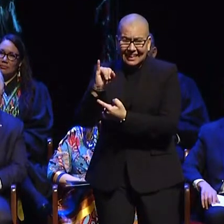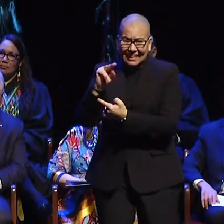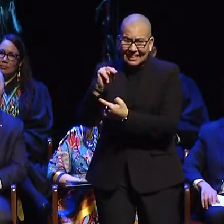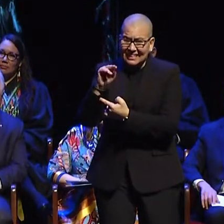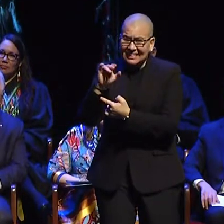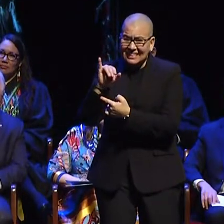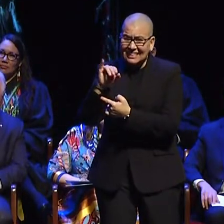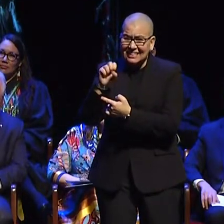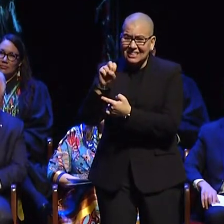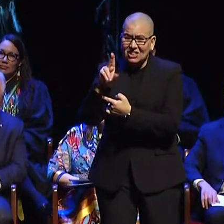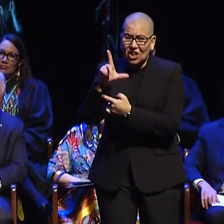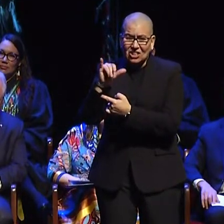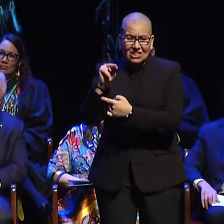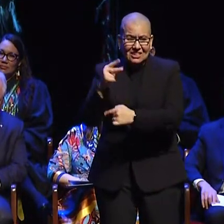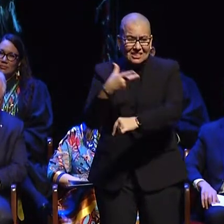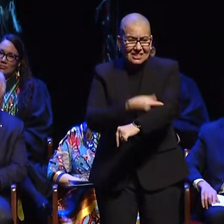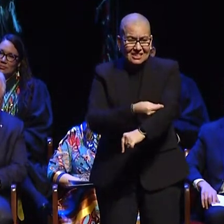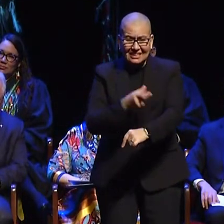And we did.